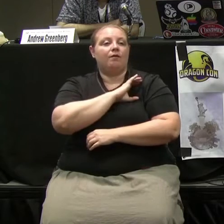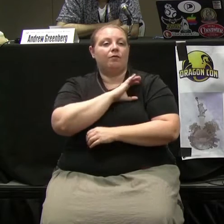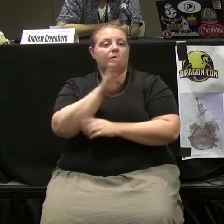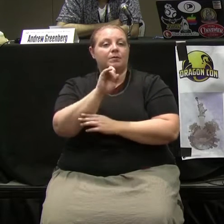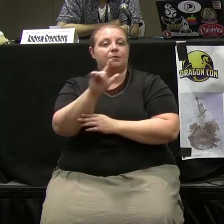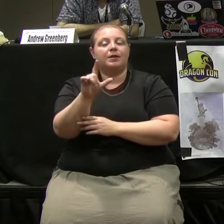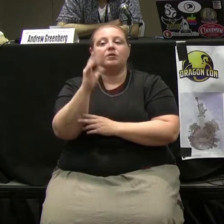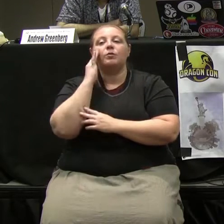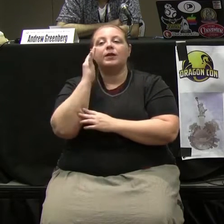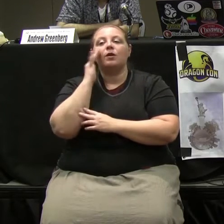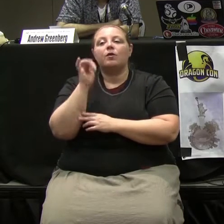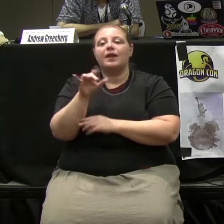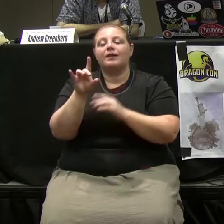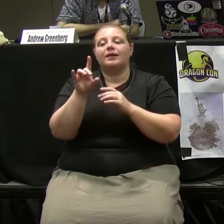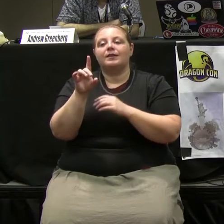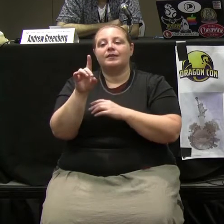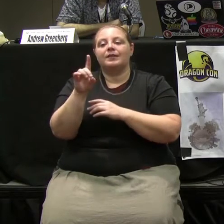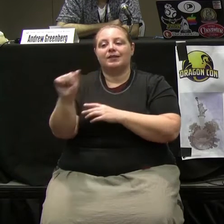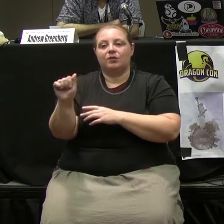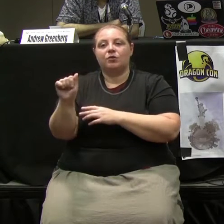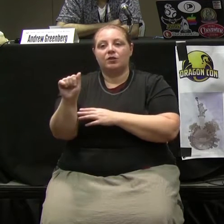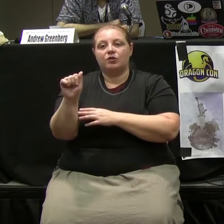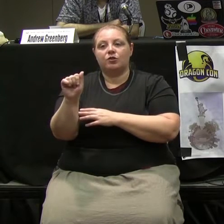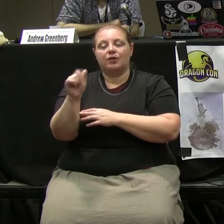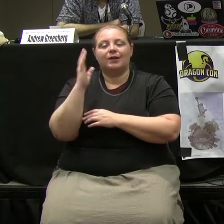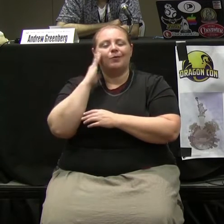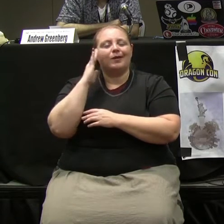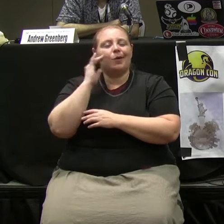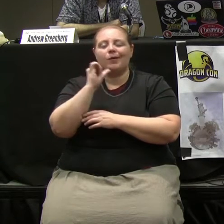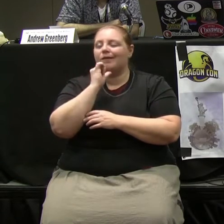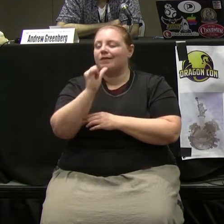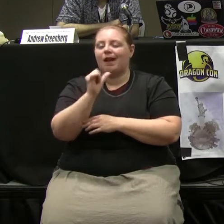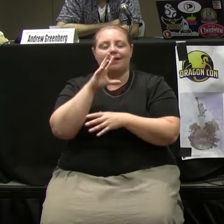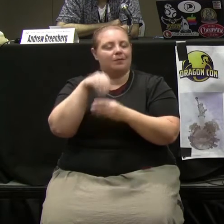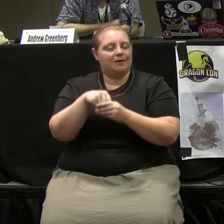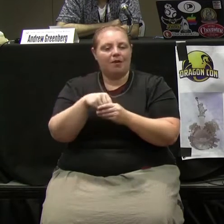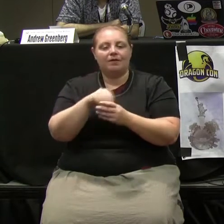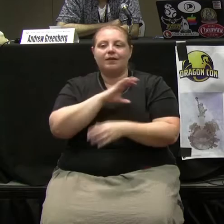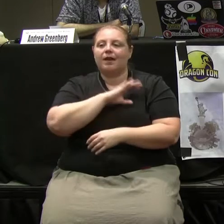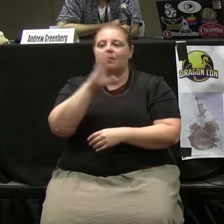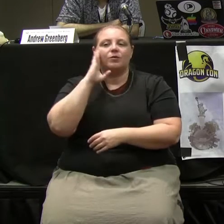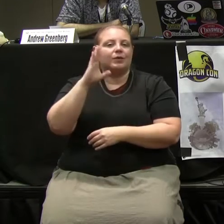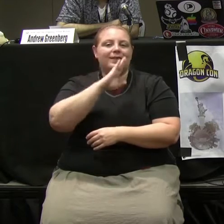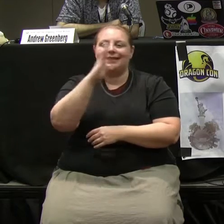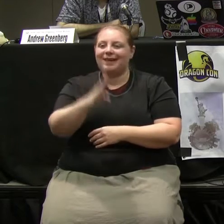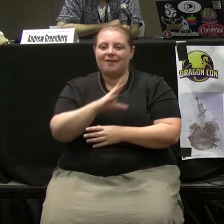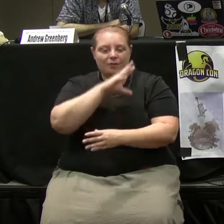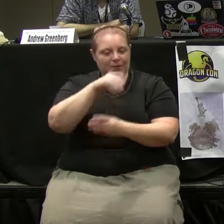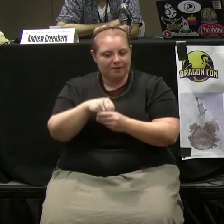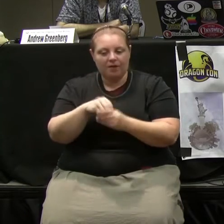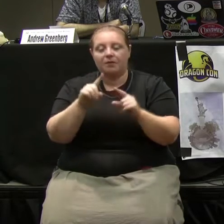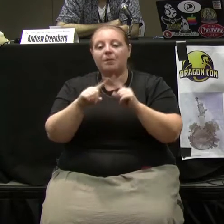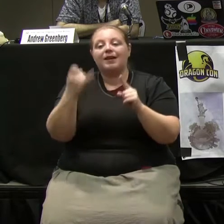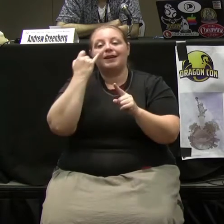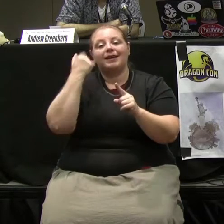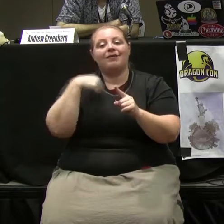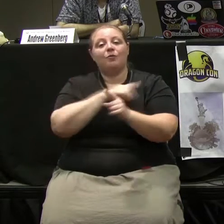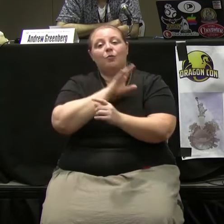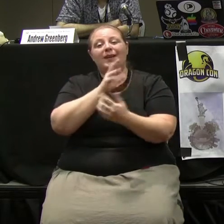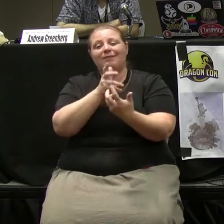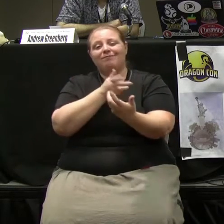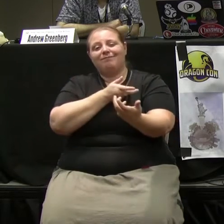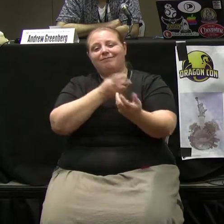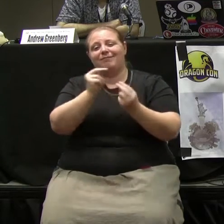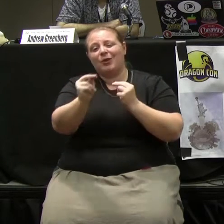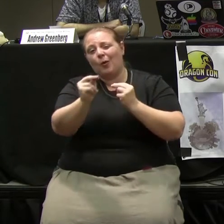district attorney's associations are never going to get on board. We know the cops are never going to get on board. But if we work with them to a certain extent, maybe we can